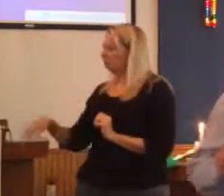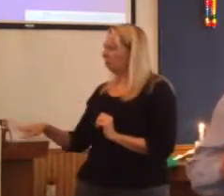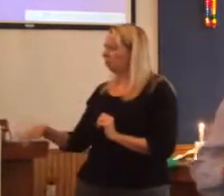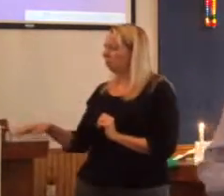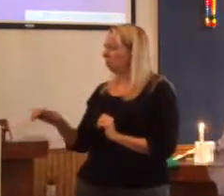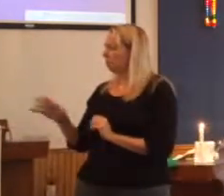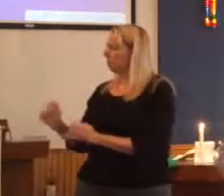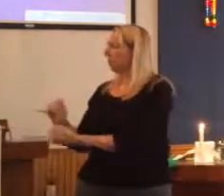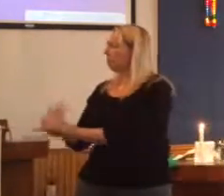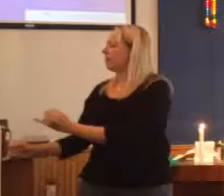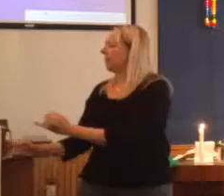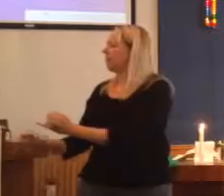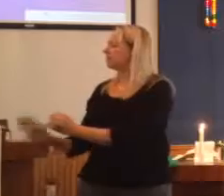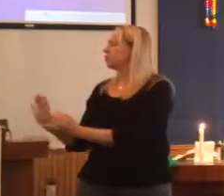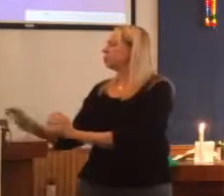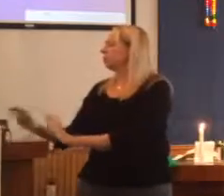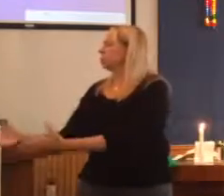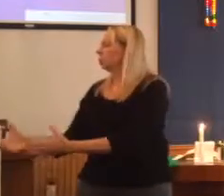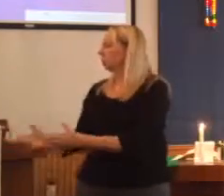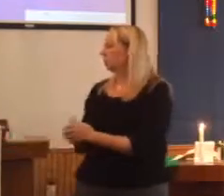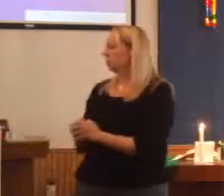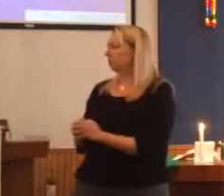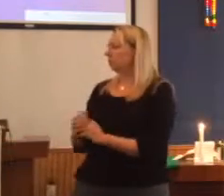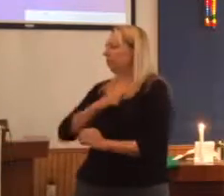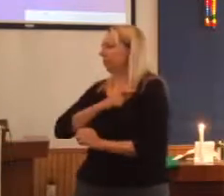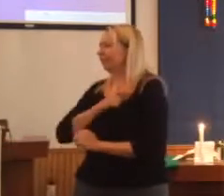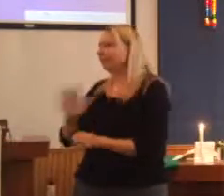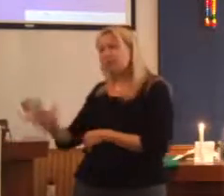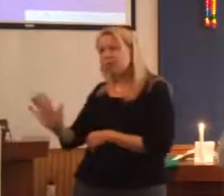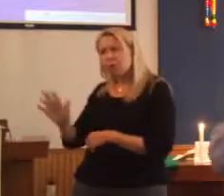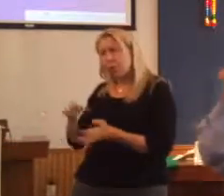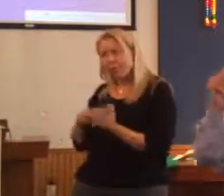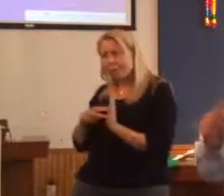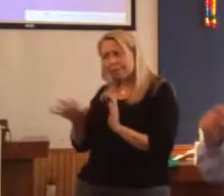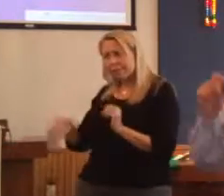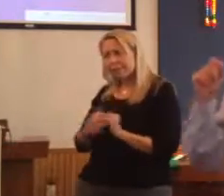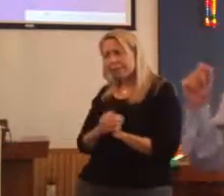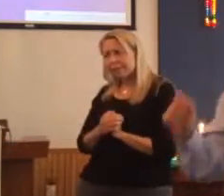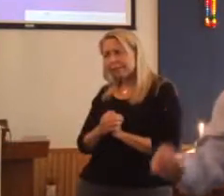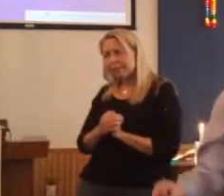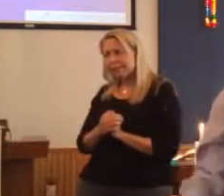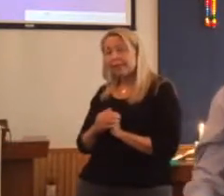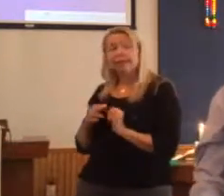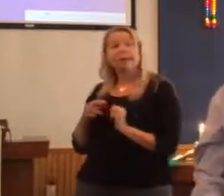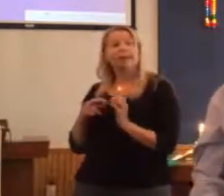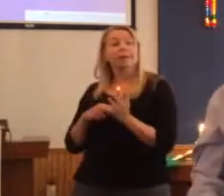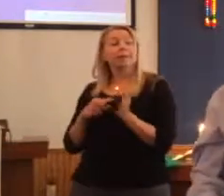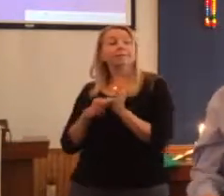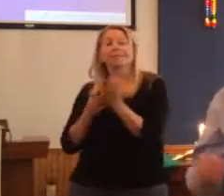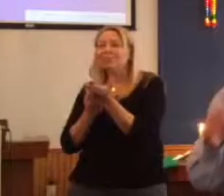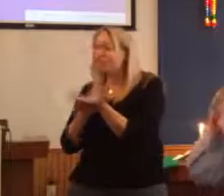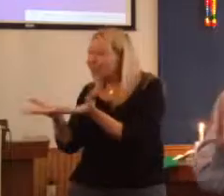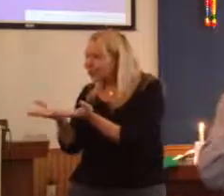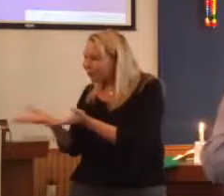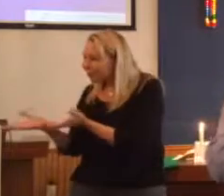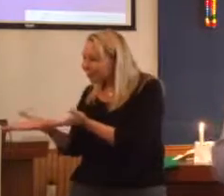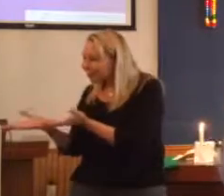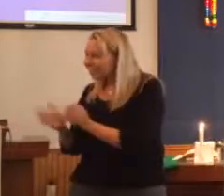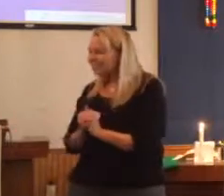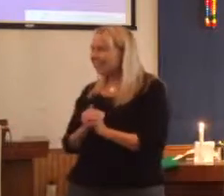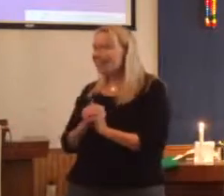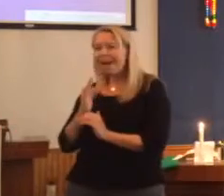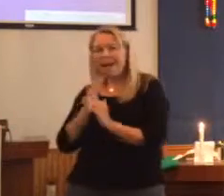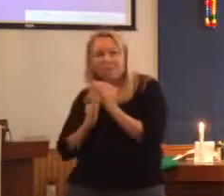I don't think that's what he meant. Instead, what he was saying is that it's all about service. It's all